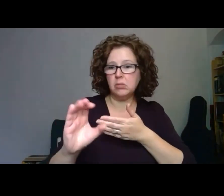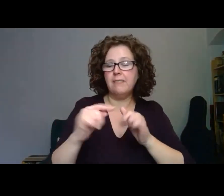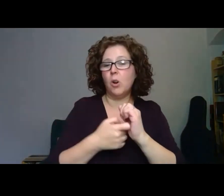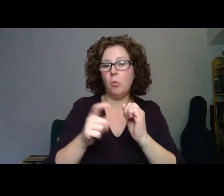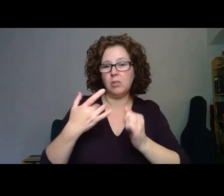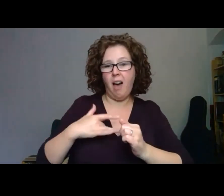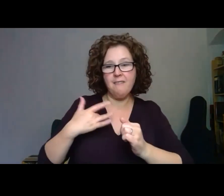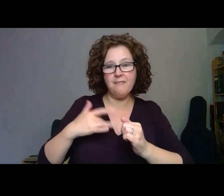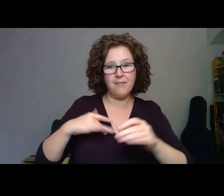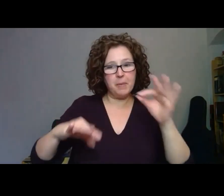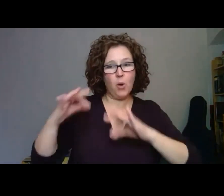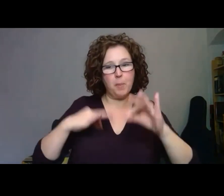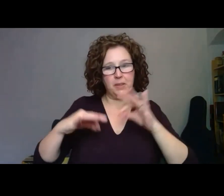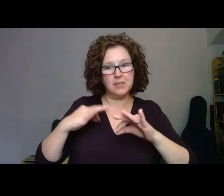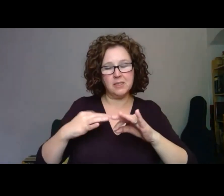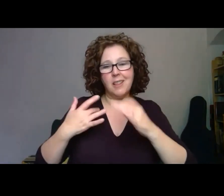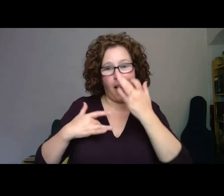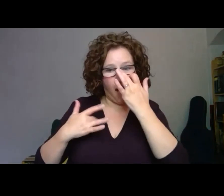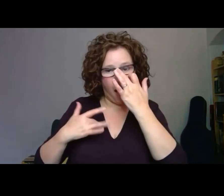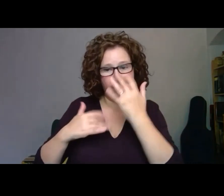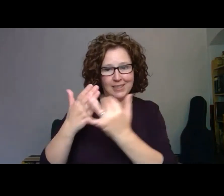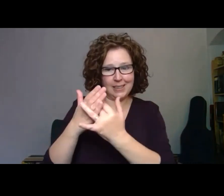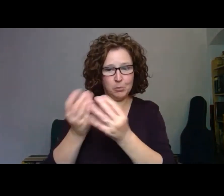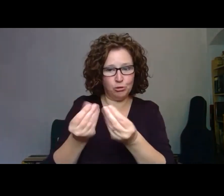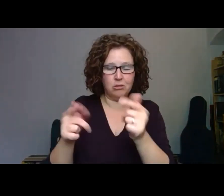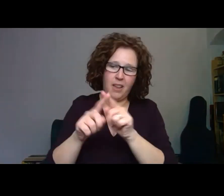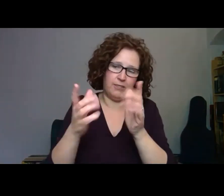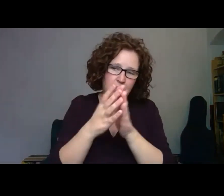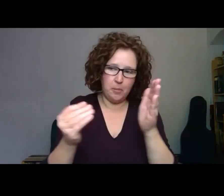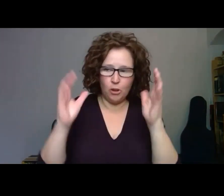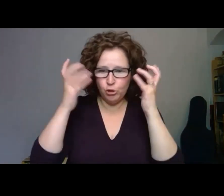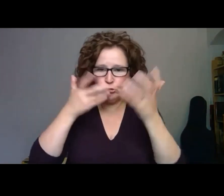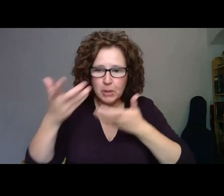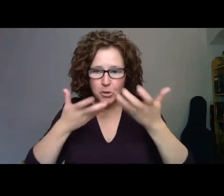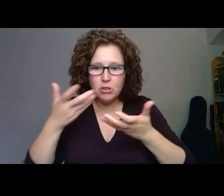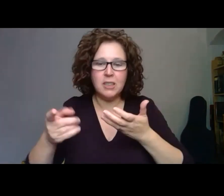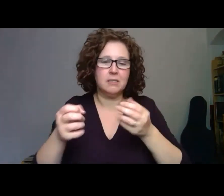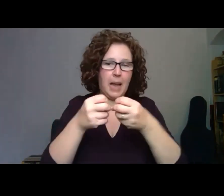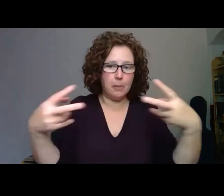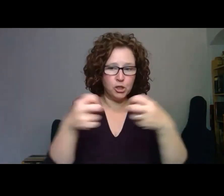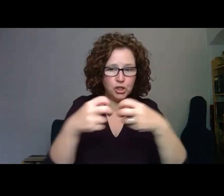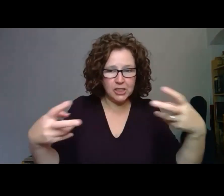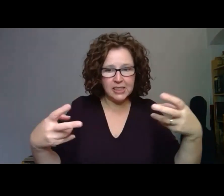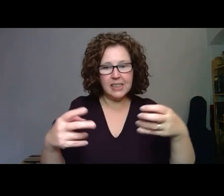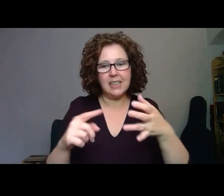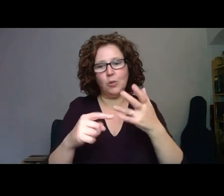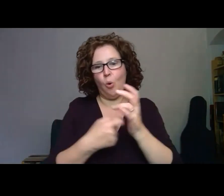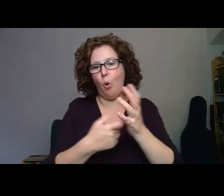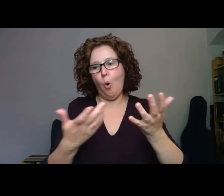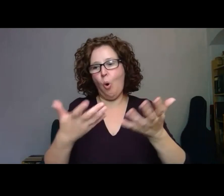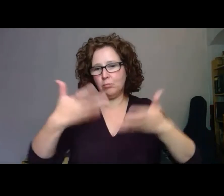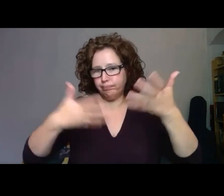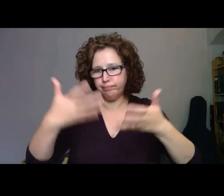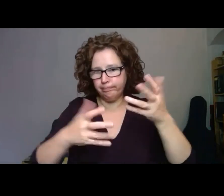performances and live accessible resources, such as audio description, captions, or sign